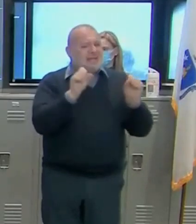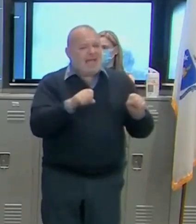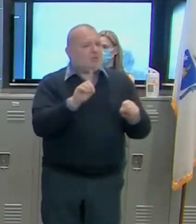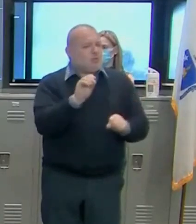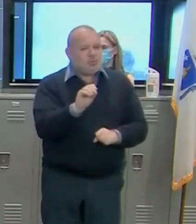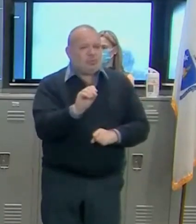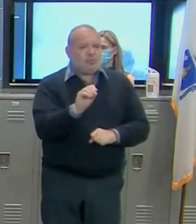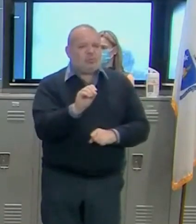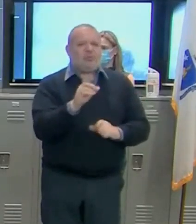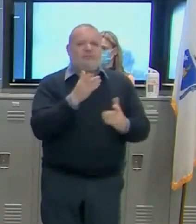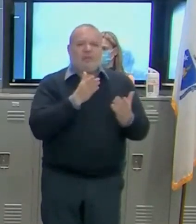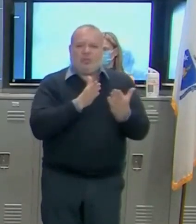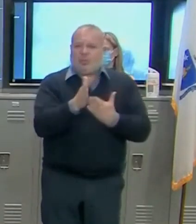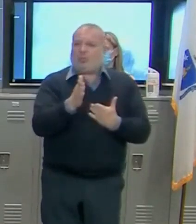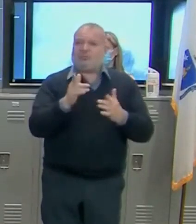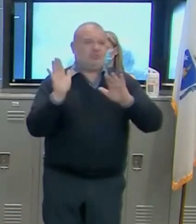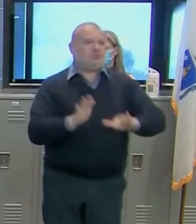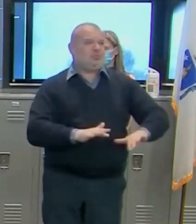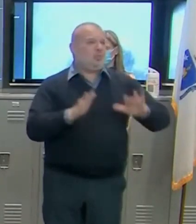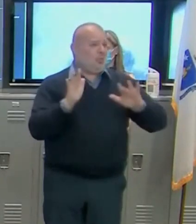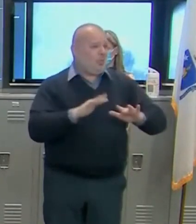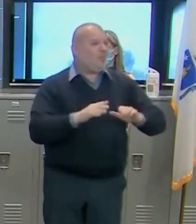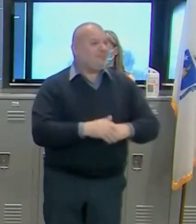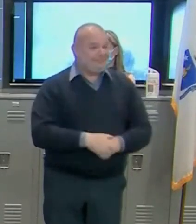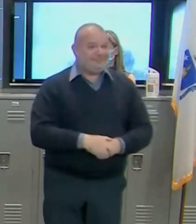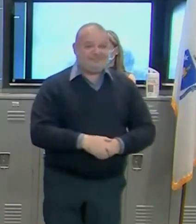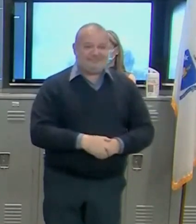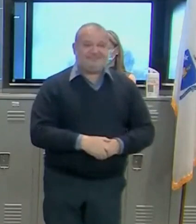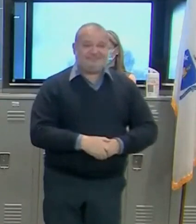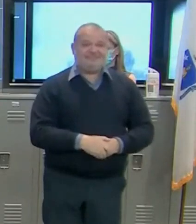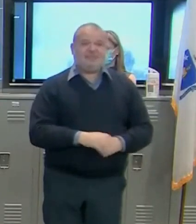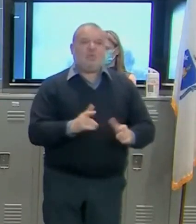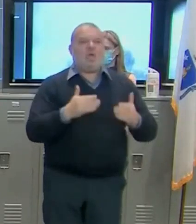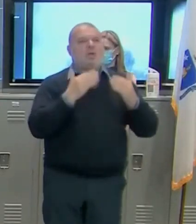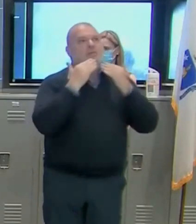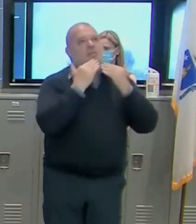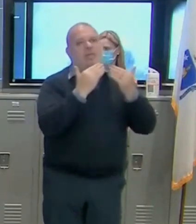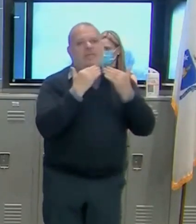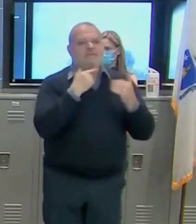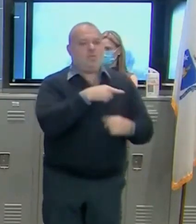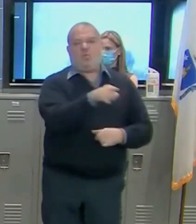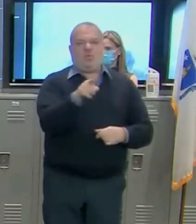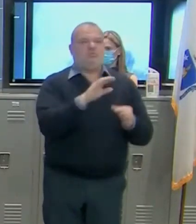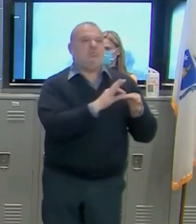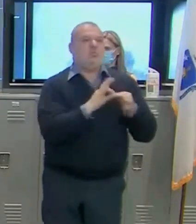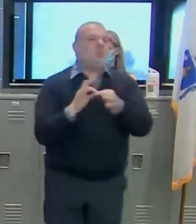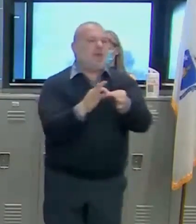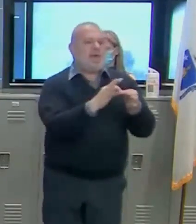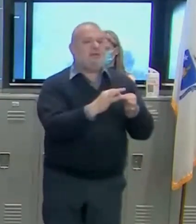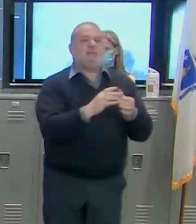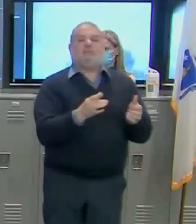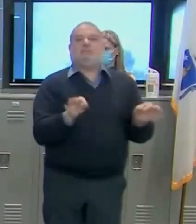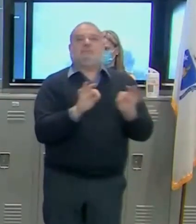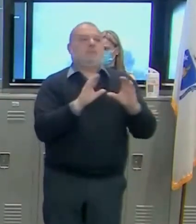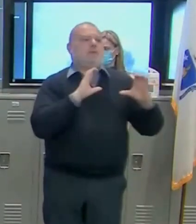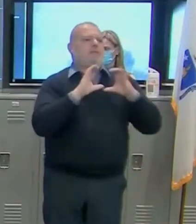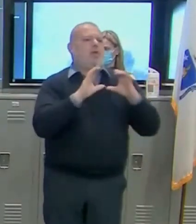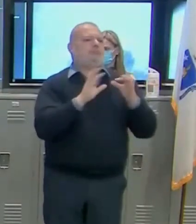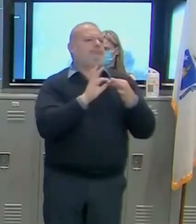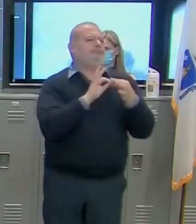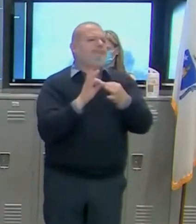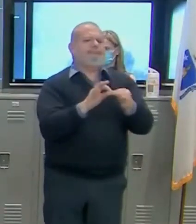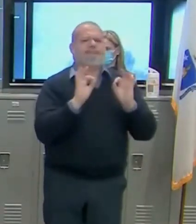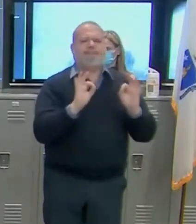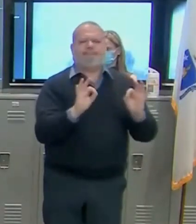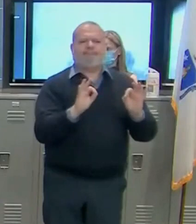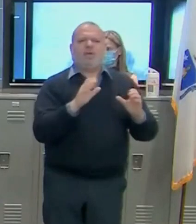And certainly we are grateful for their coordination and for their constant communication among each other and also with